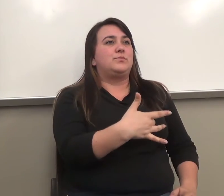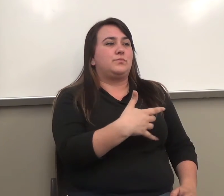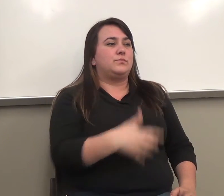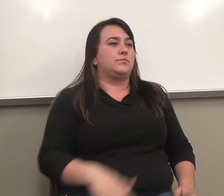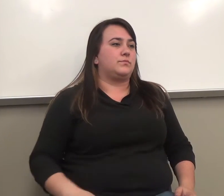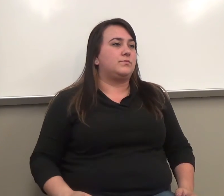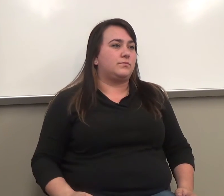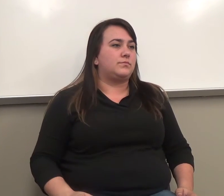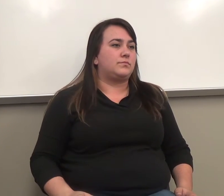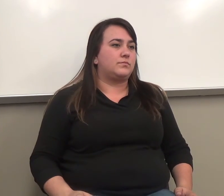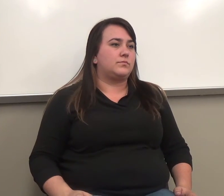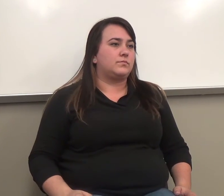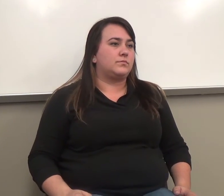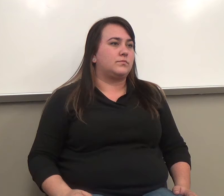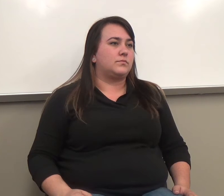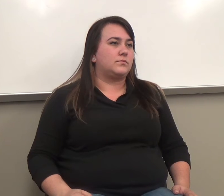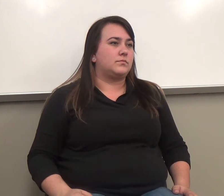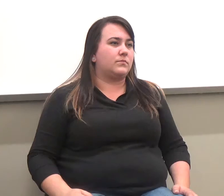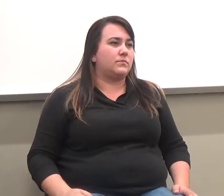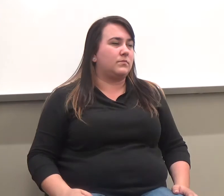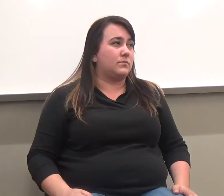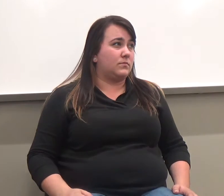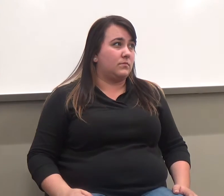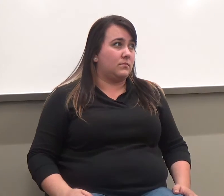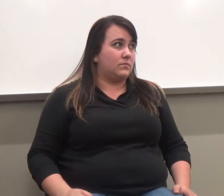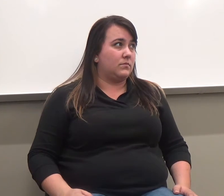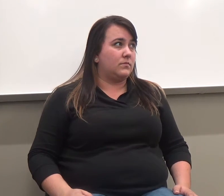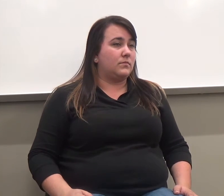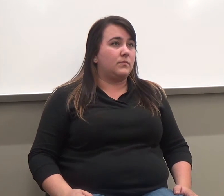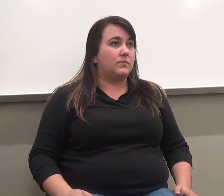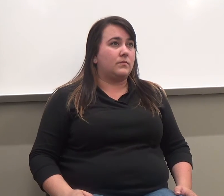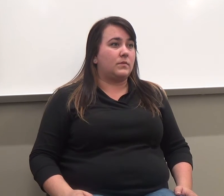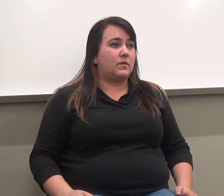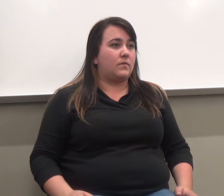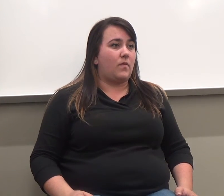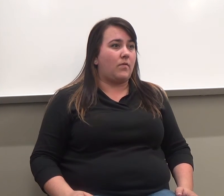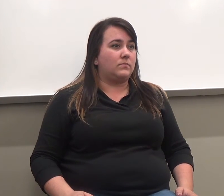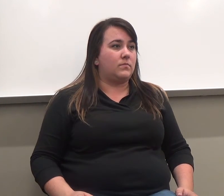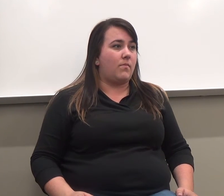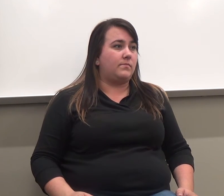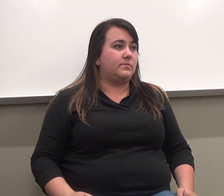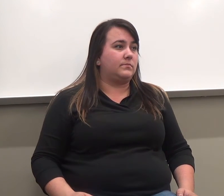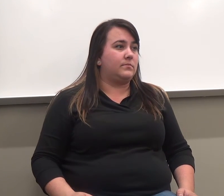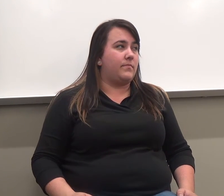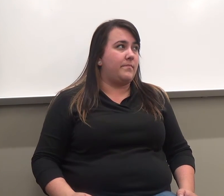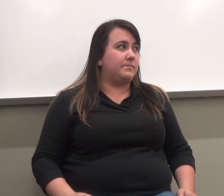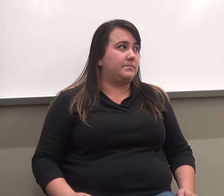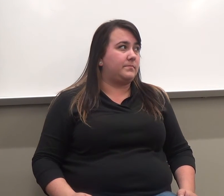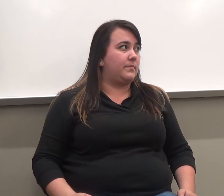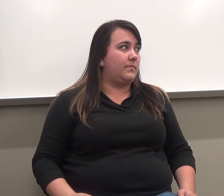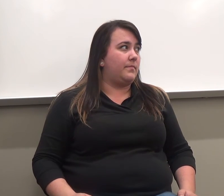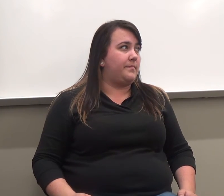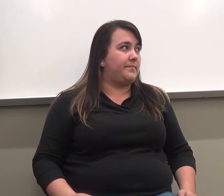Yeah. Okay, I'm gonna, while you guys are doing that and taking a break, I have to run back to my office to get something.